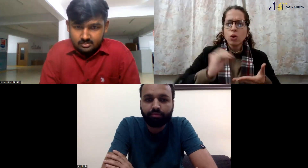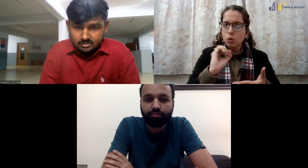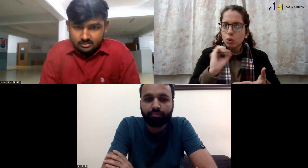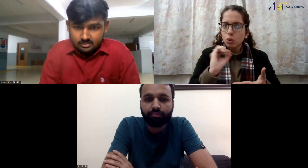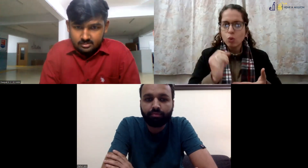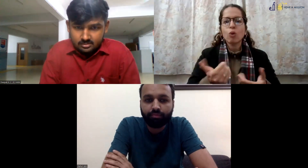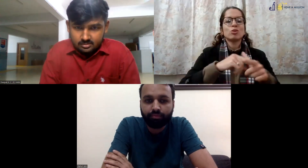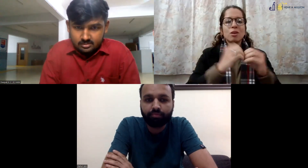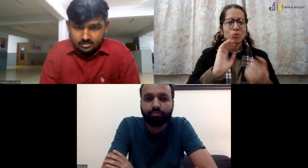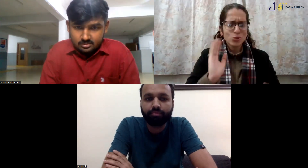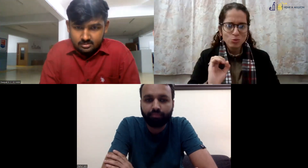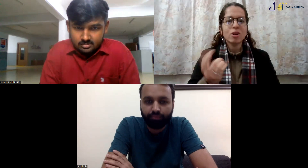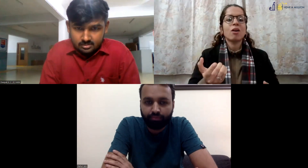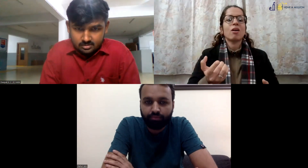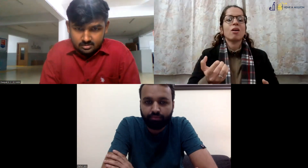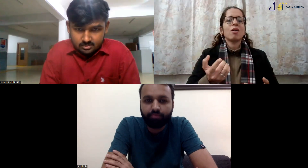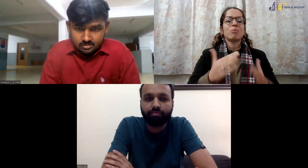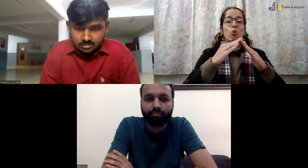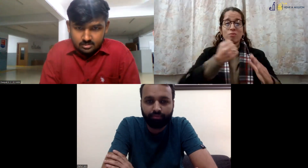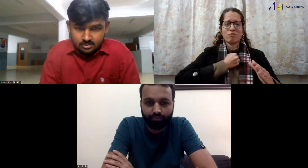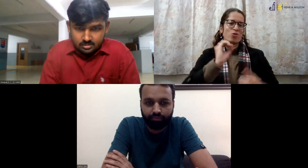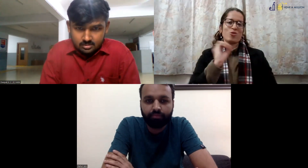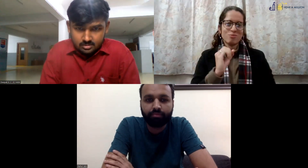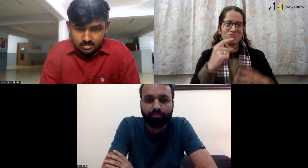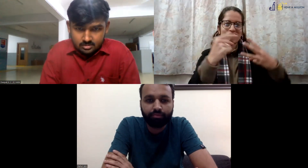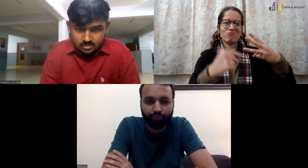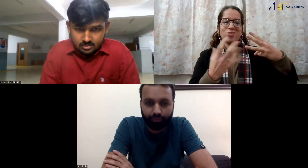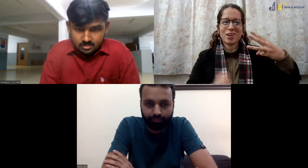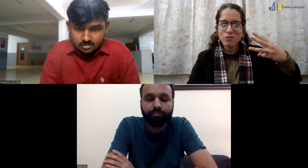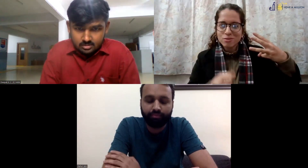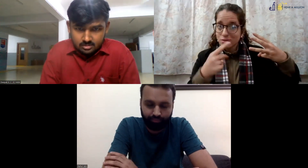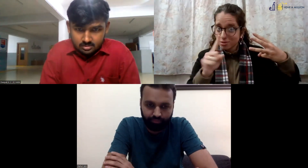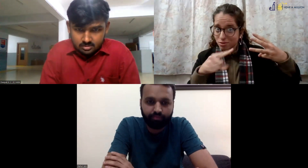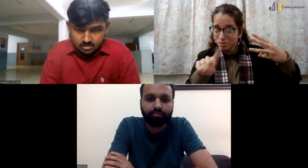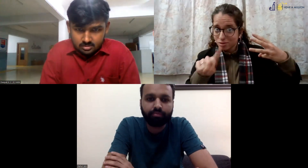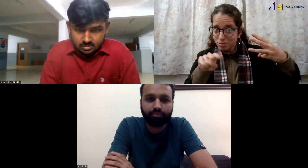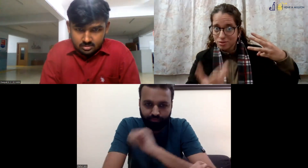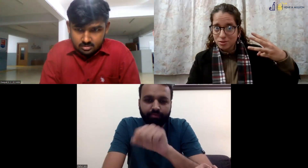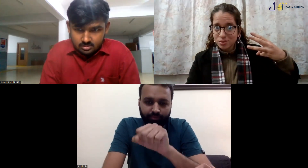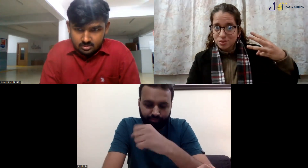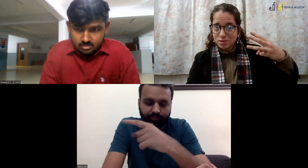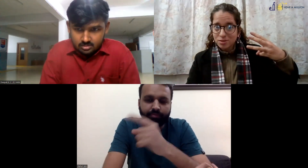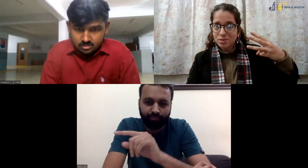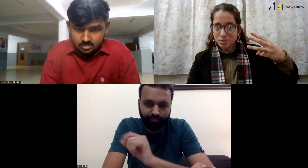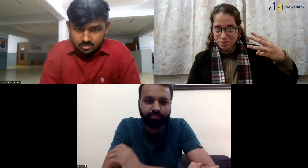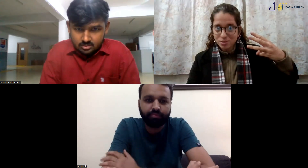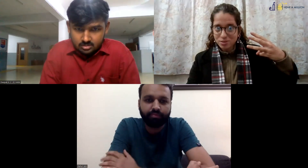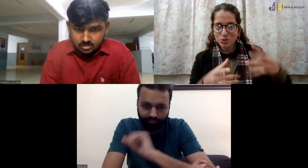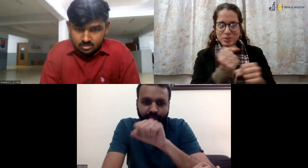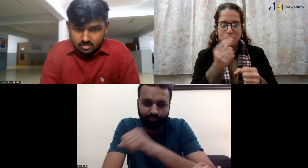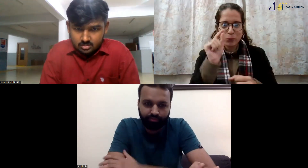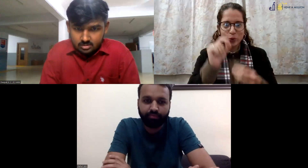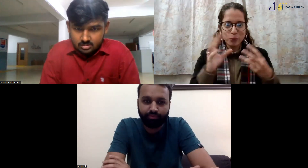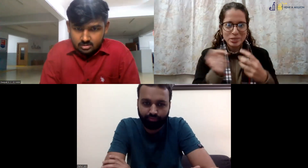don't give visas because no marriage, no job, no homes, etc. These are the kind of